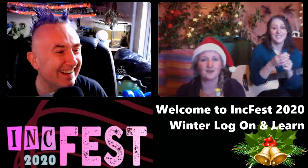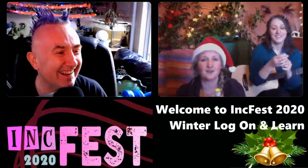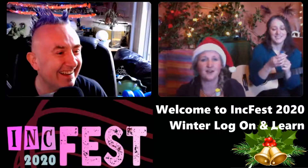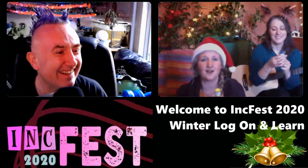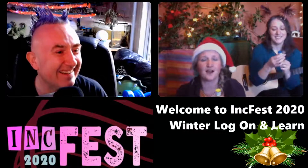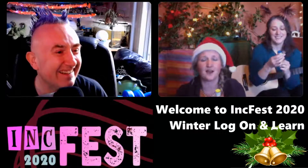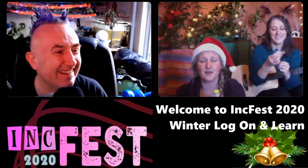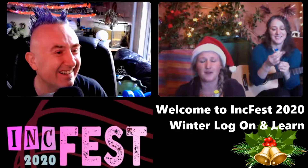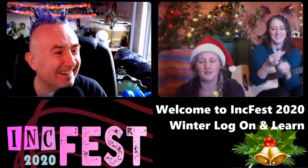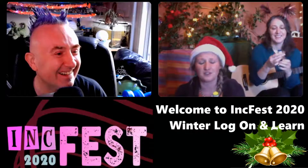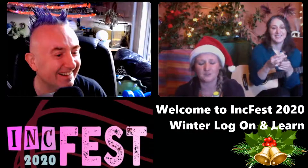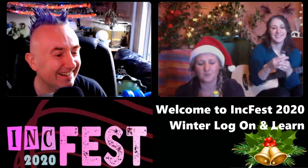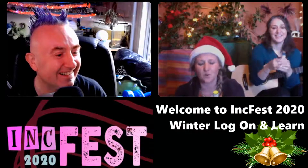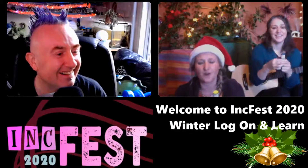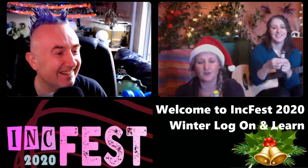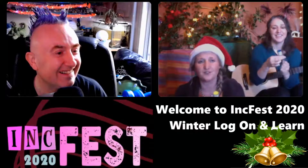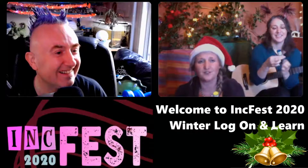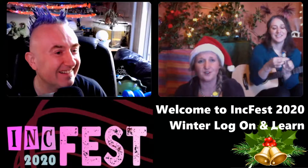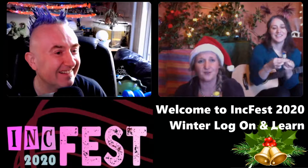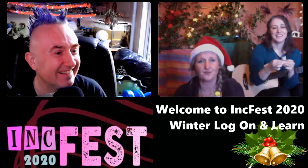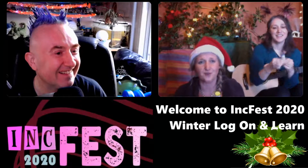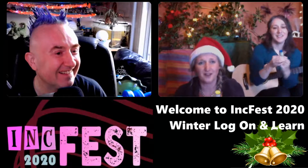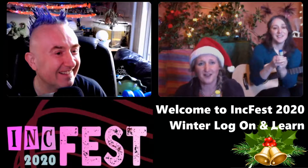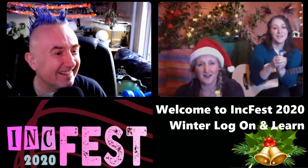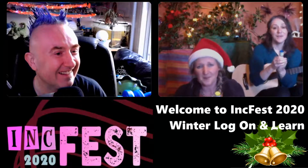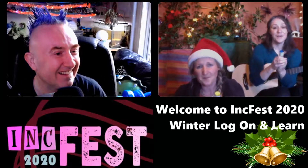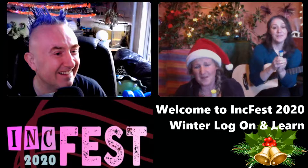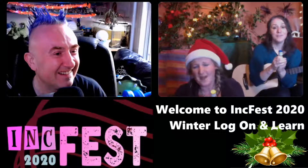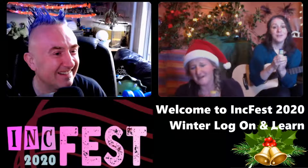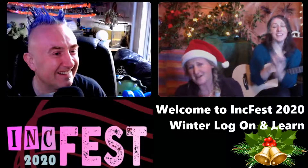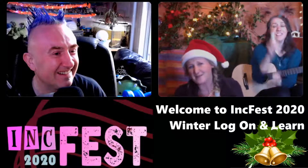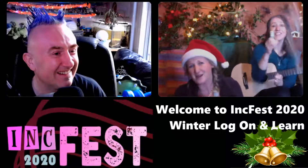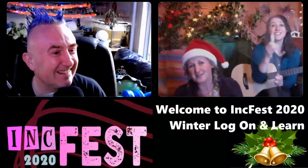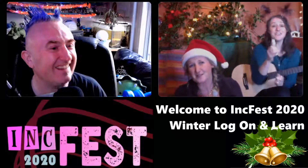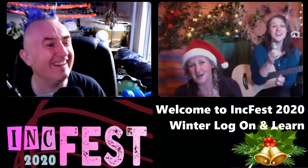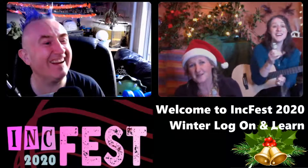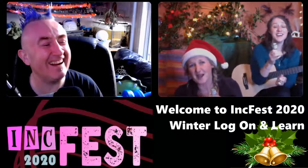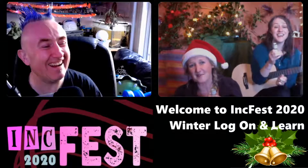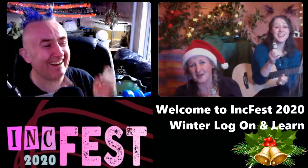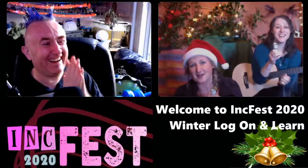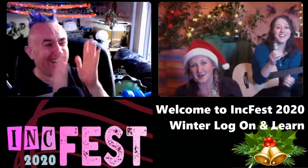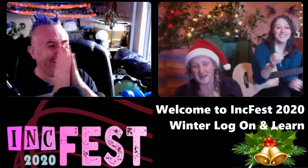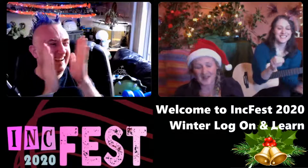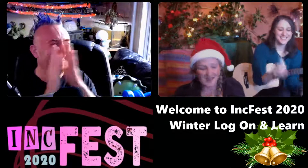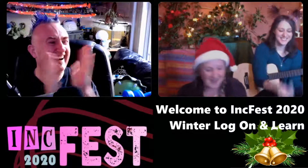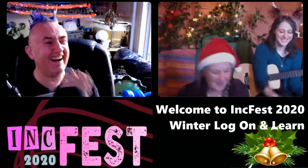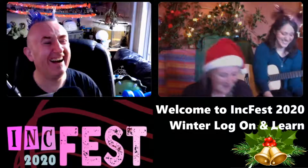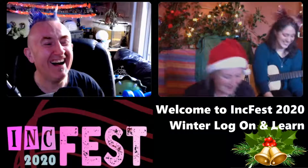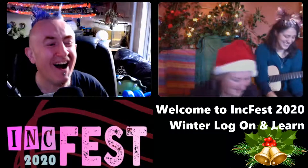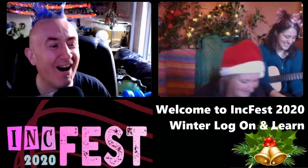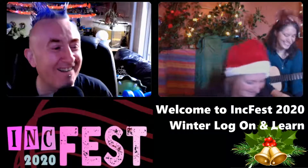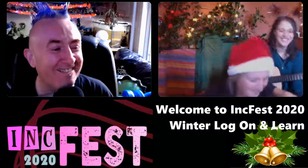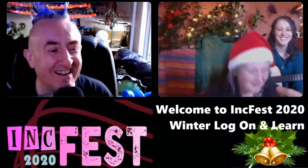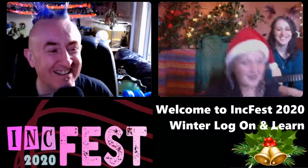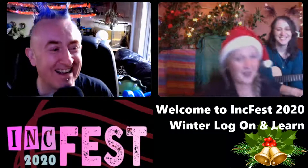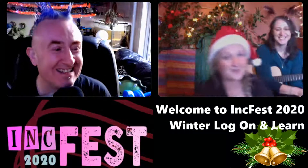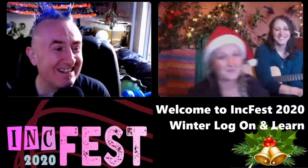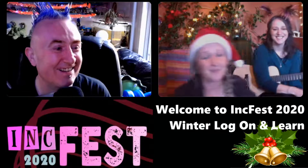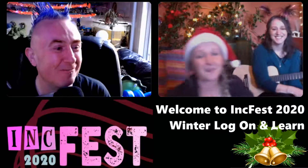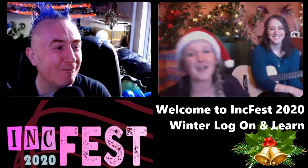Year, have Merry Christmas. One, two, three. Merry Christmas! Oh, fantastic.